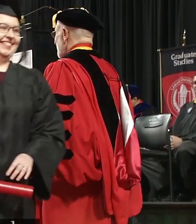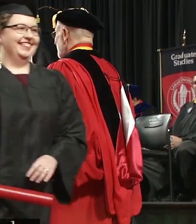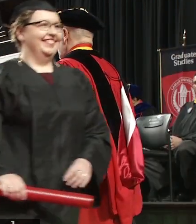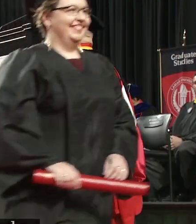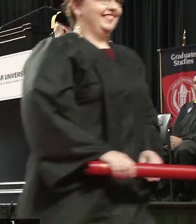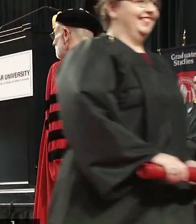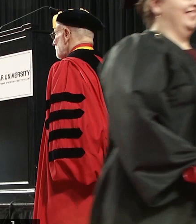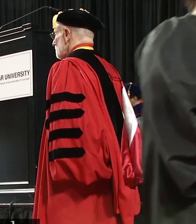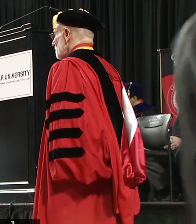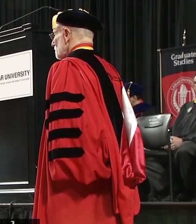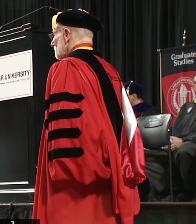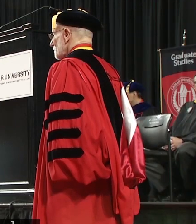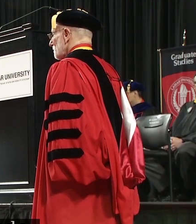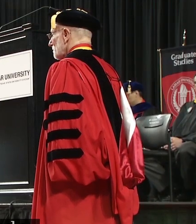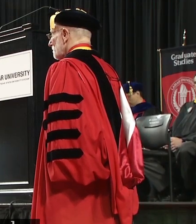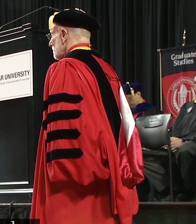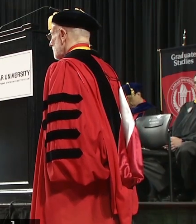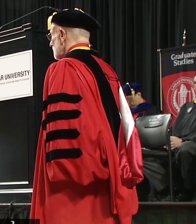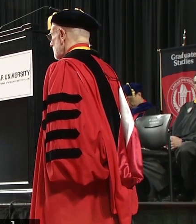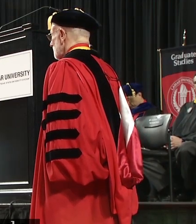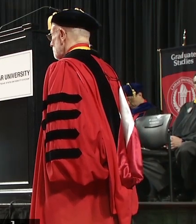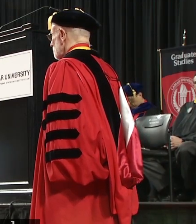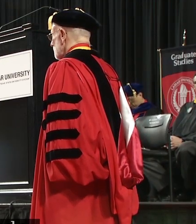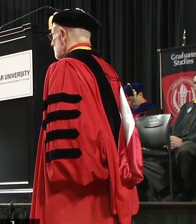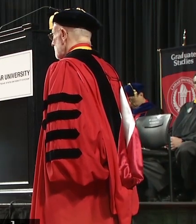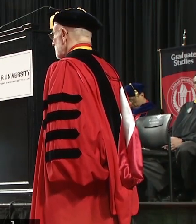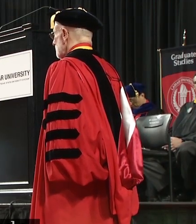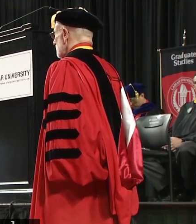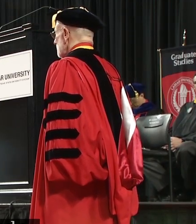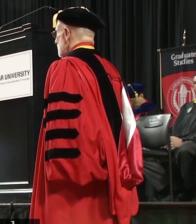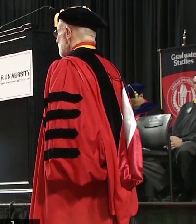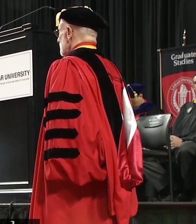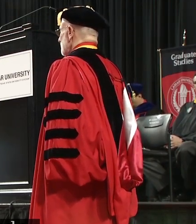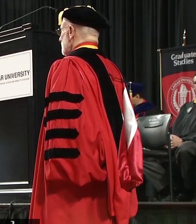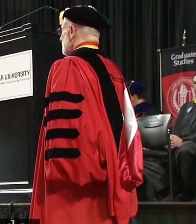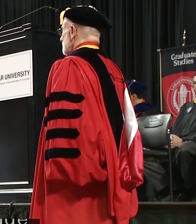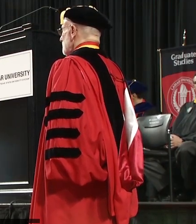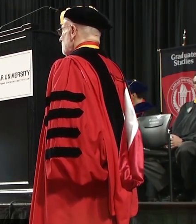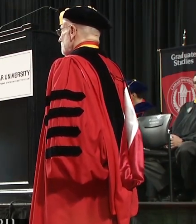Graduating cum laude, Madison McKenna Smithhart.